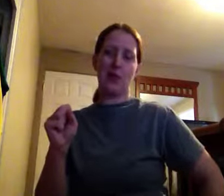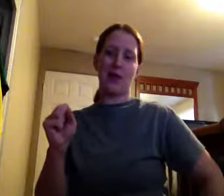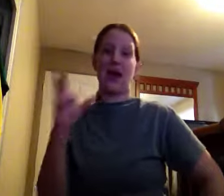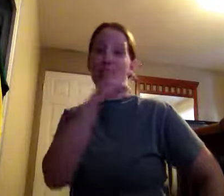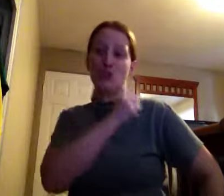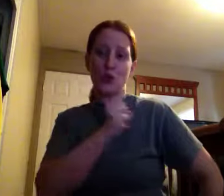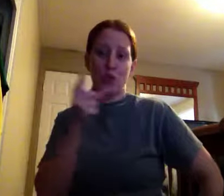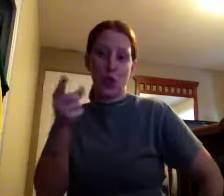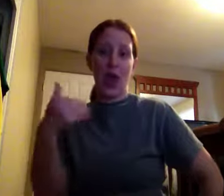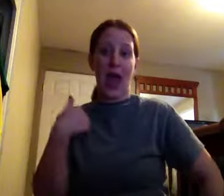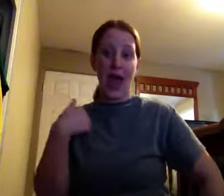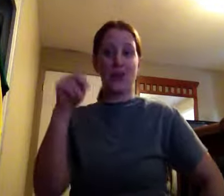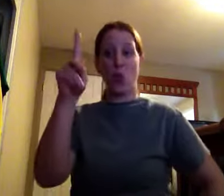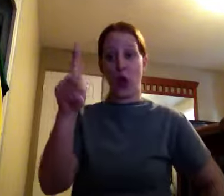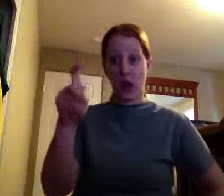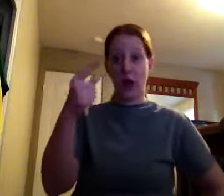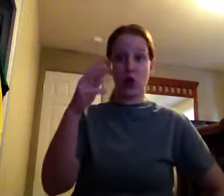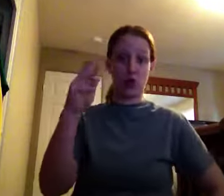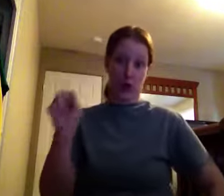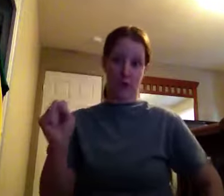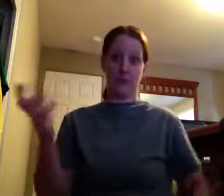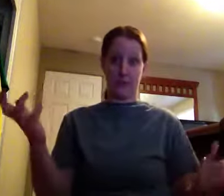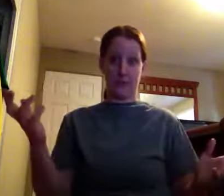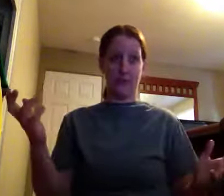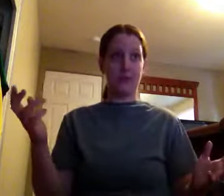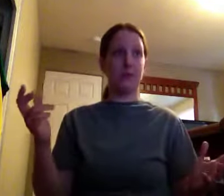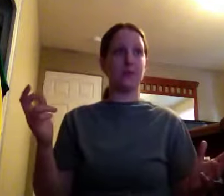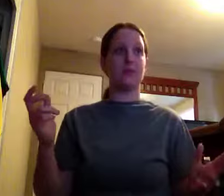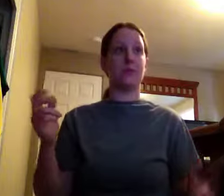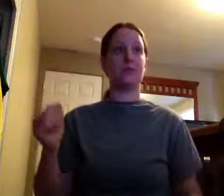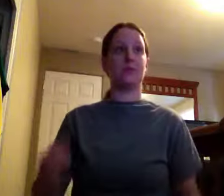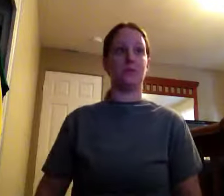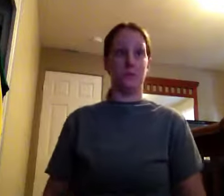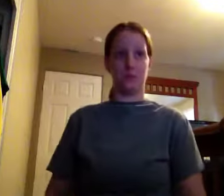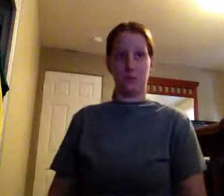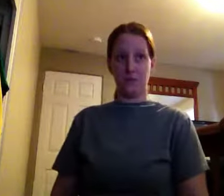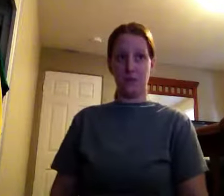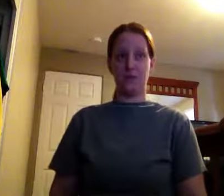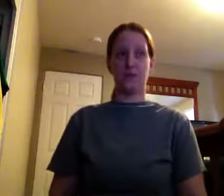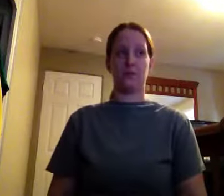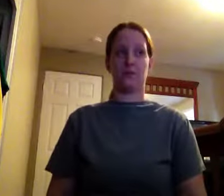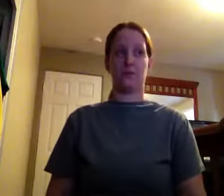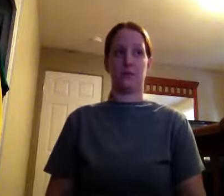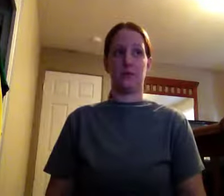gram. So I just did this first step, percent to grams. Okay, so I come down here and I write